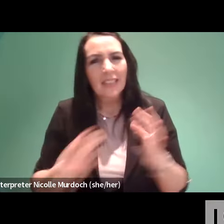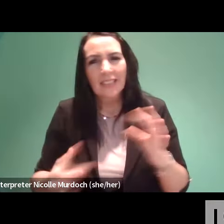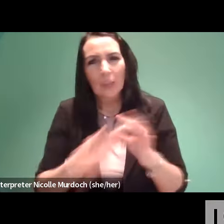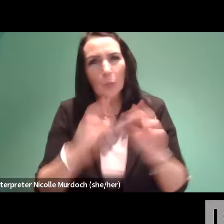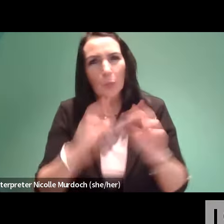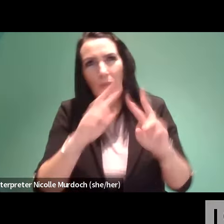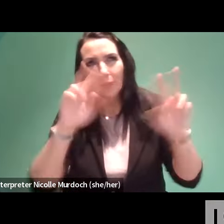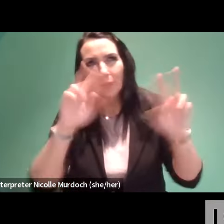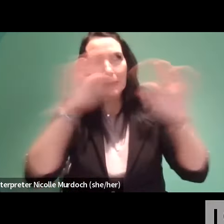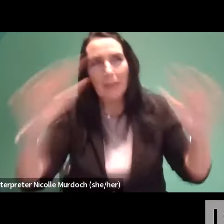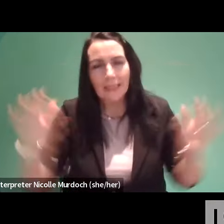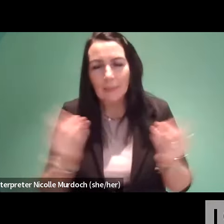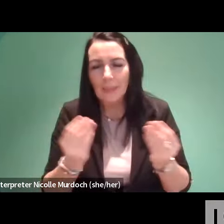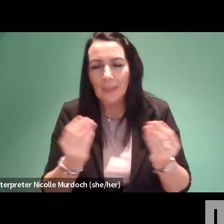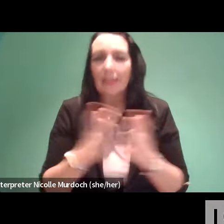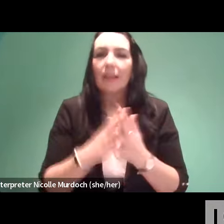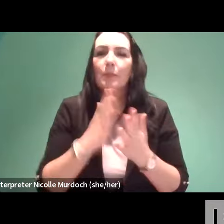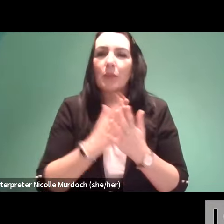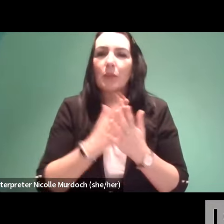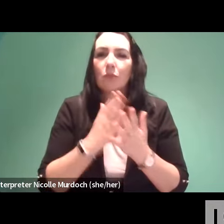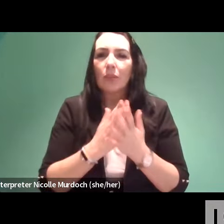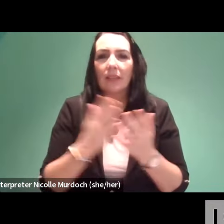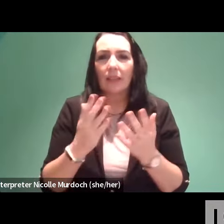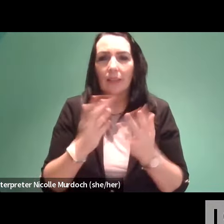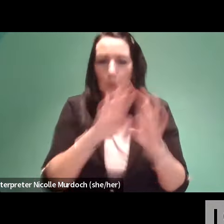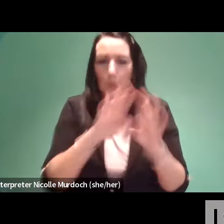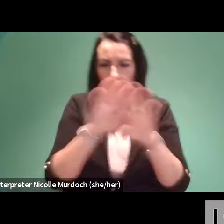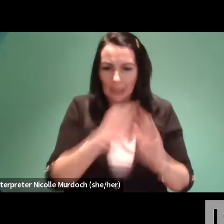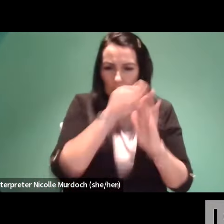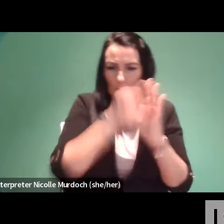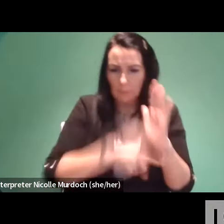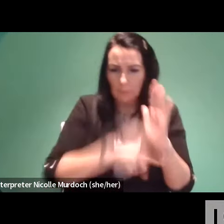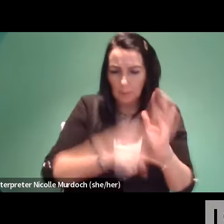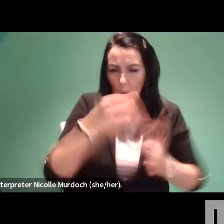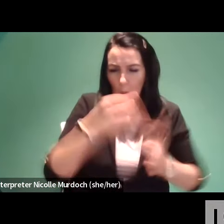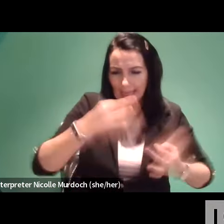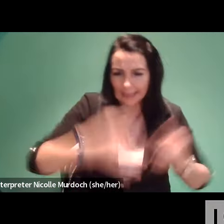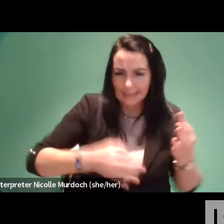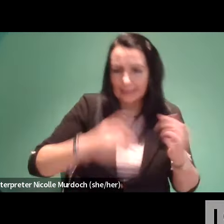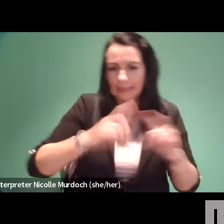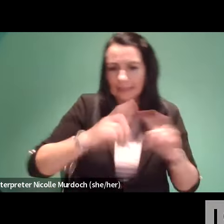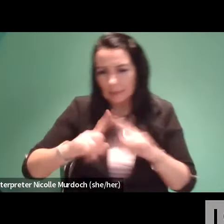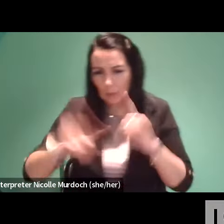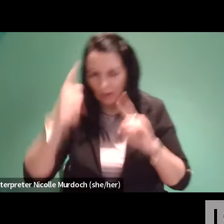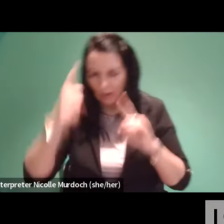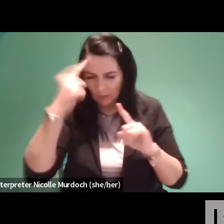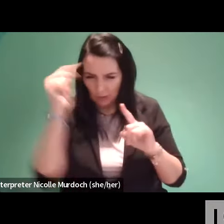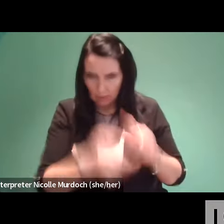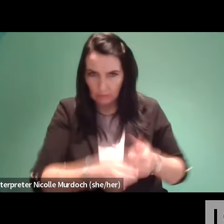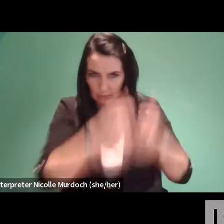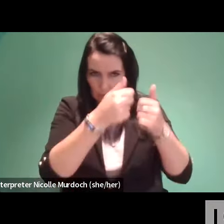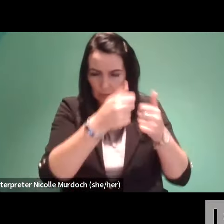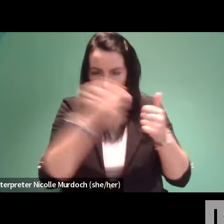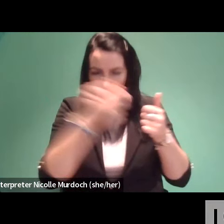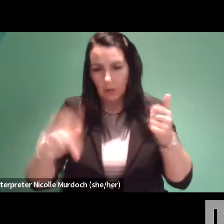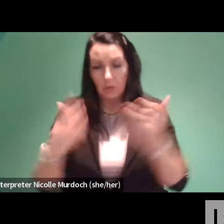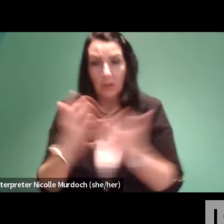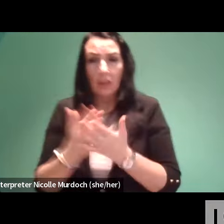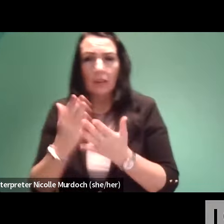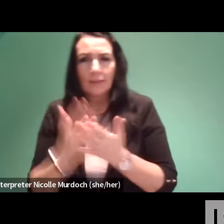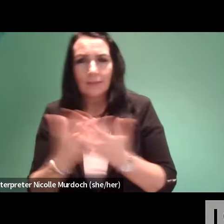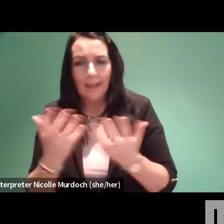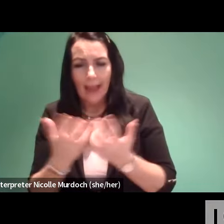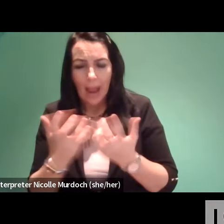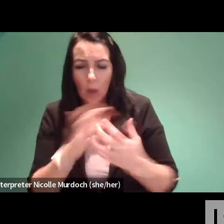is that there is a certain amount of kind of national politics that, and the postures that you've got to take, but ultimately the way